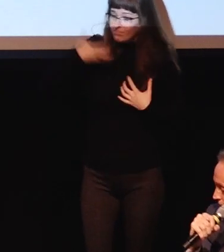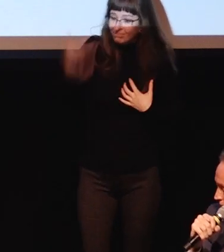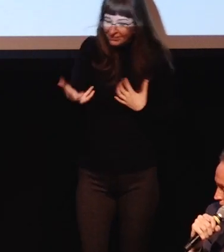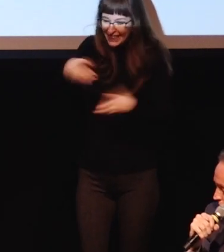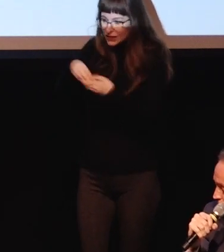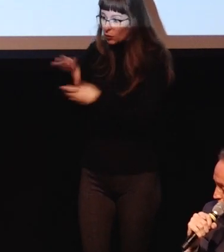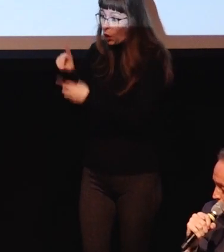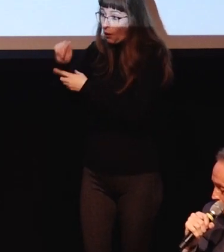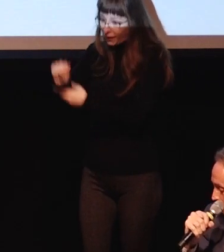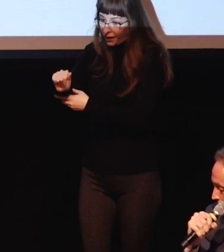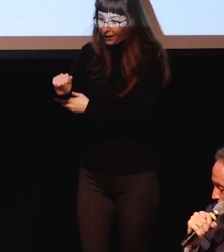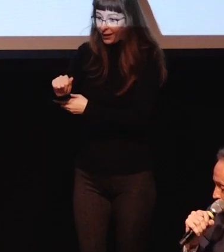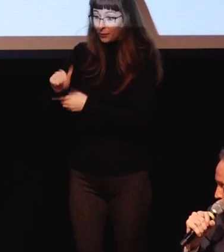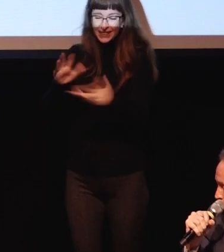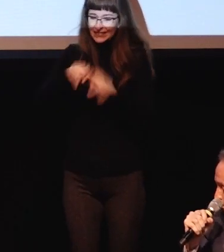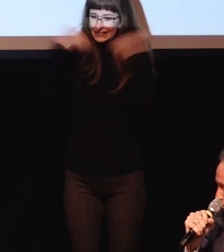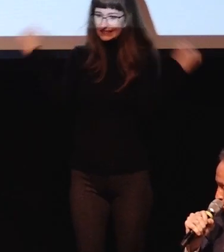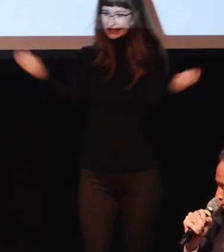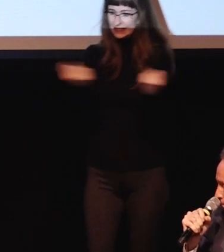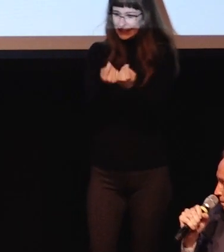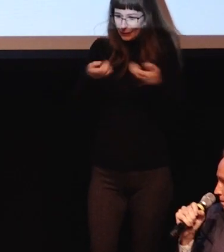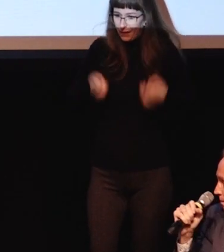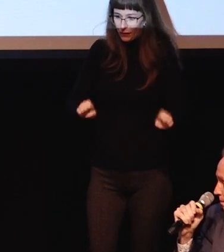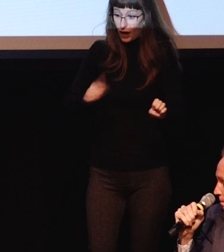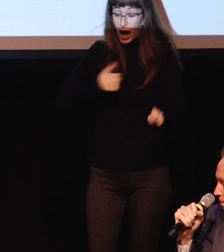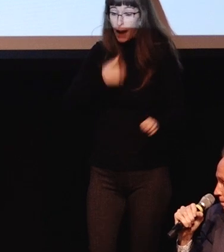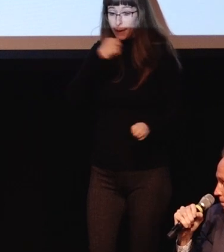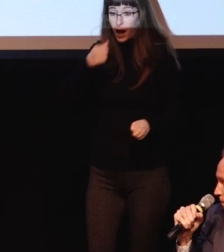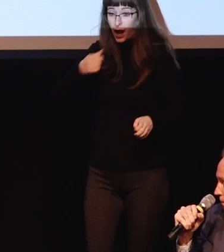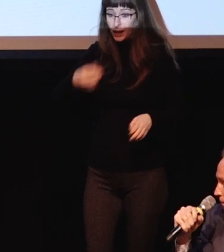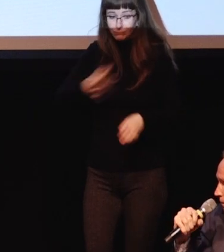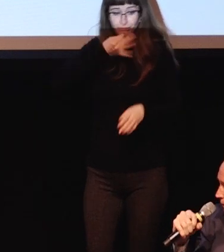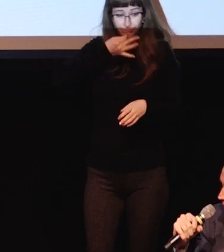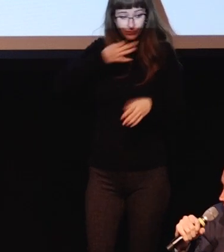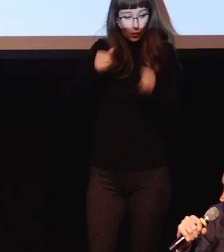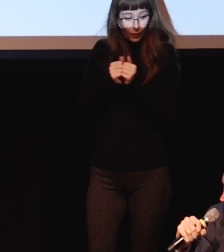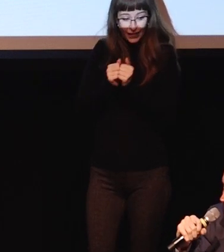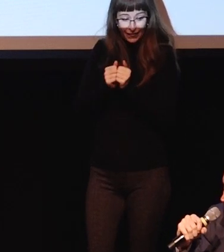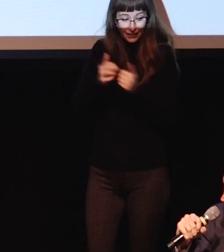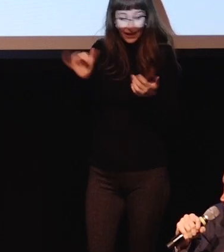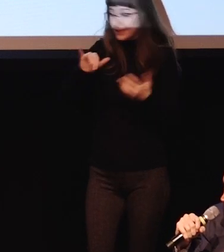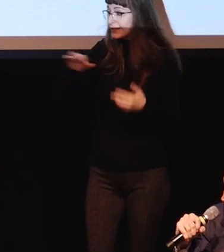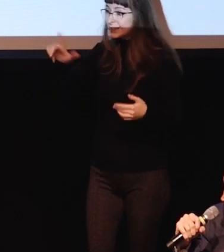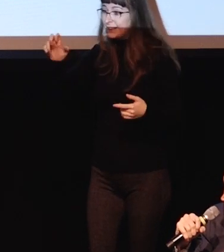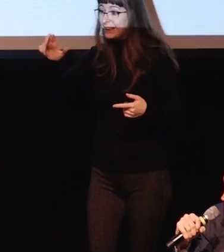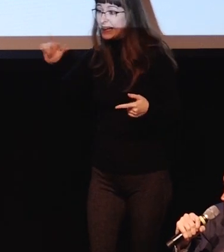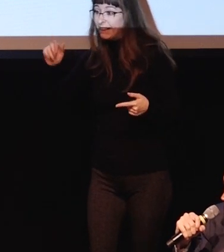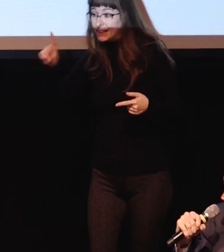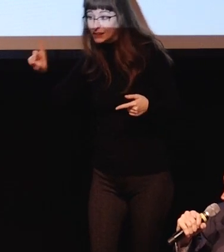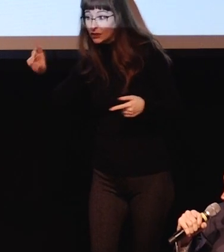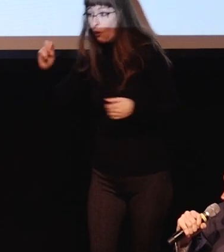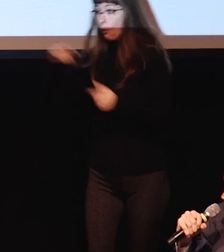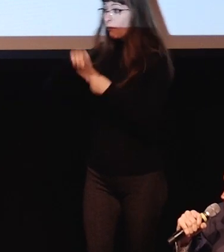right? I'm not talented the way Leland is or the way Wanfei is. I can't write unidentified objects, but I can help on